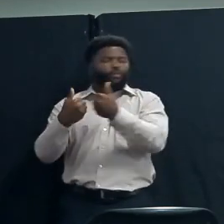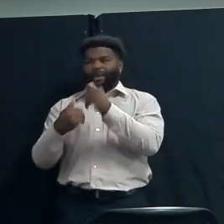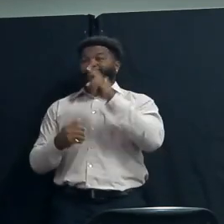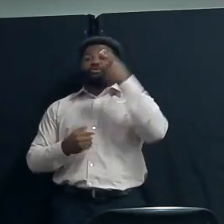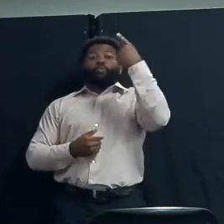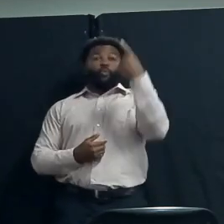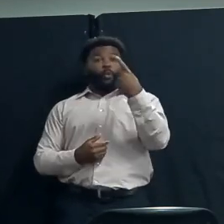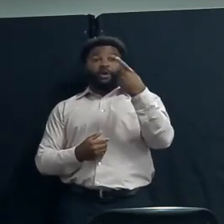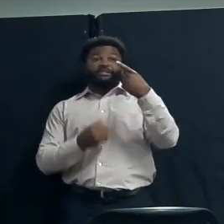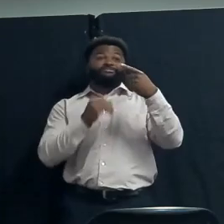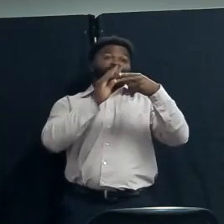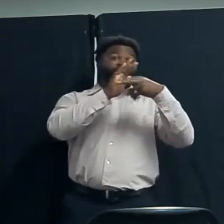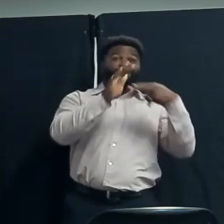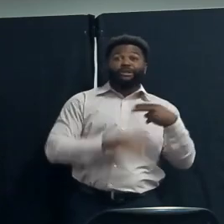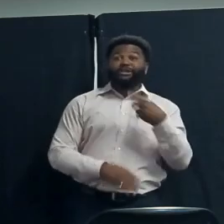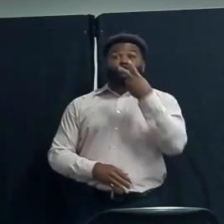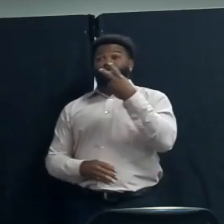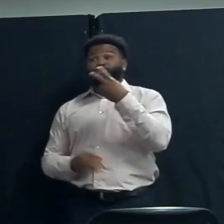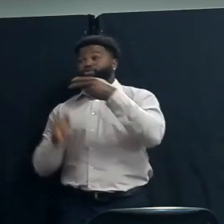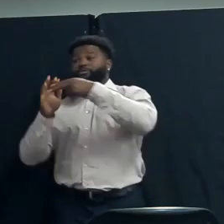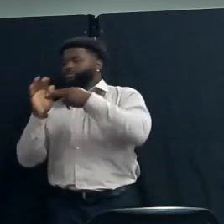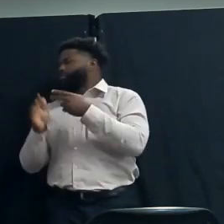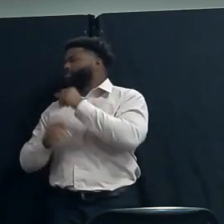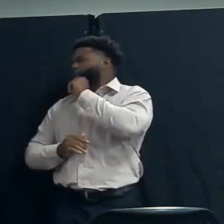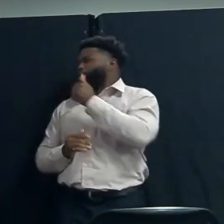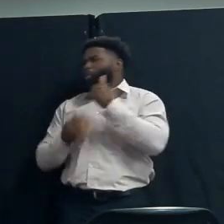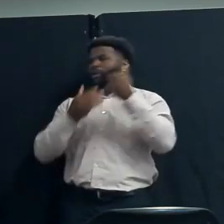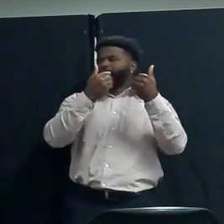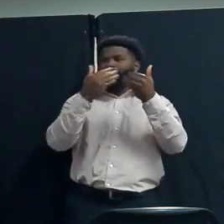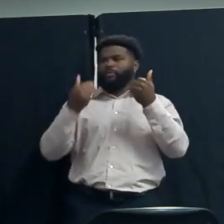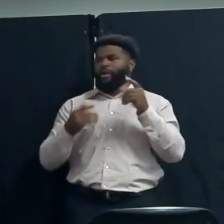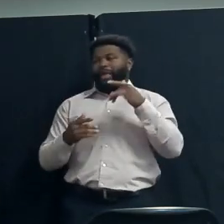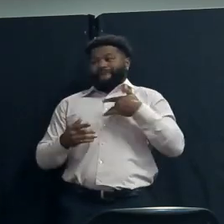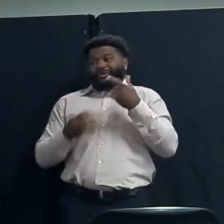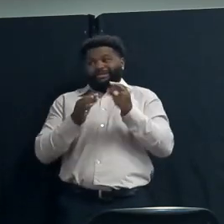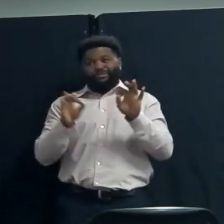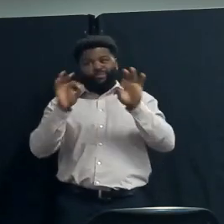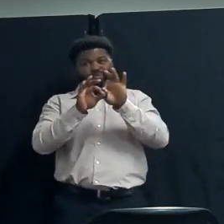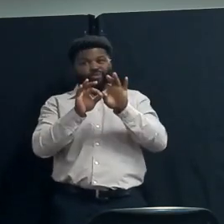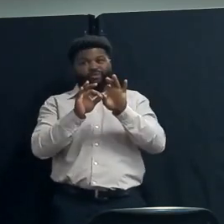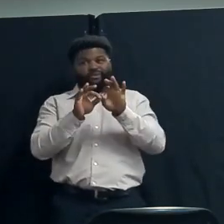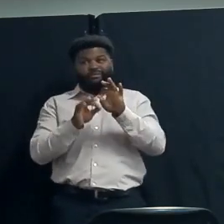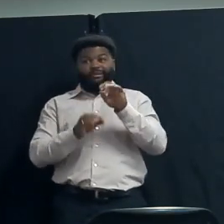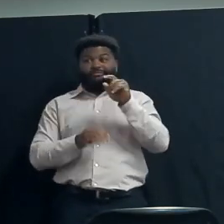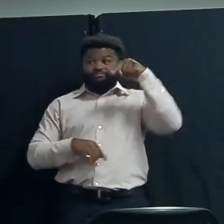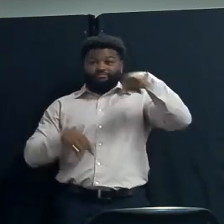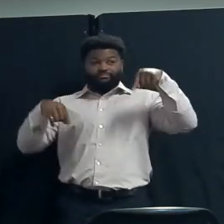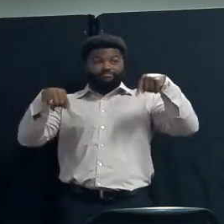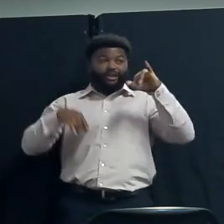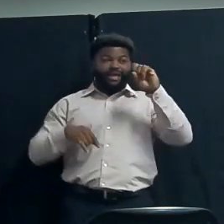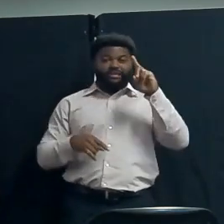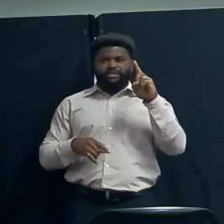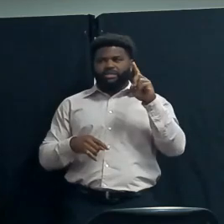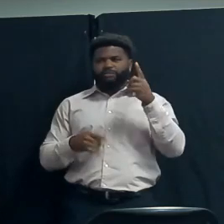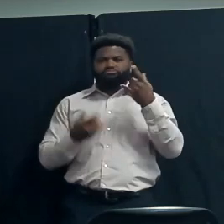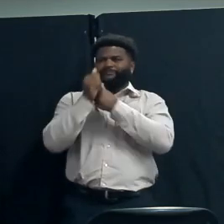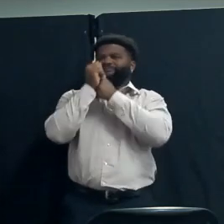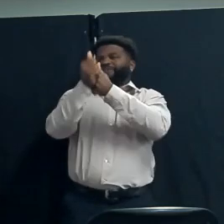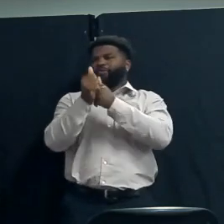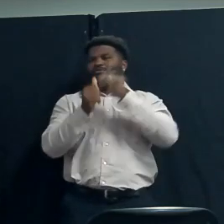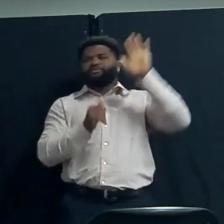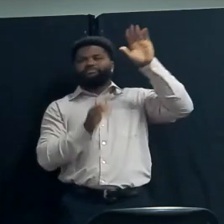1 disabilities, 2 disabilities, 3 disabilities. And I think it's important that ISD does the